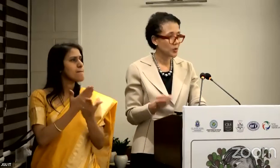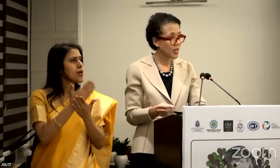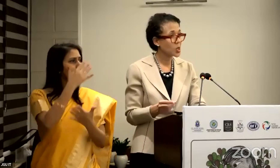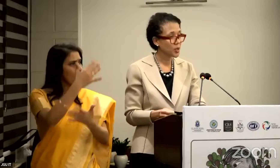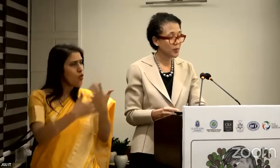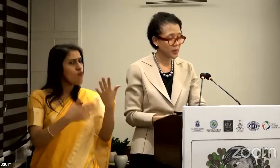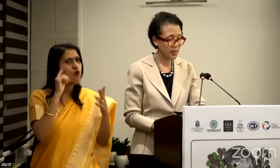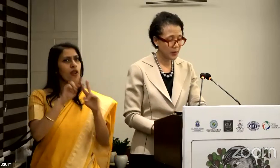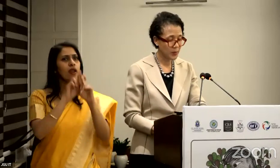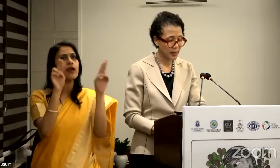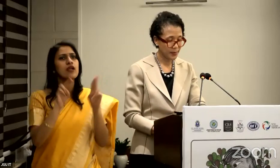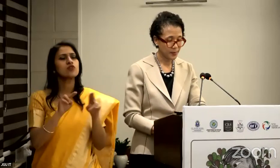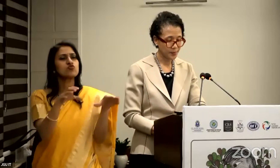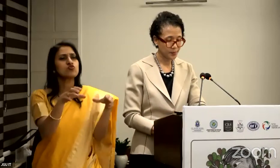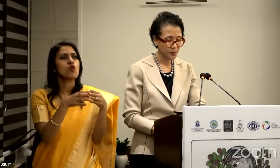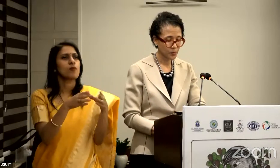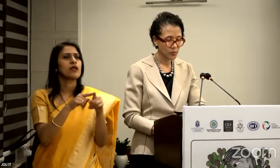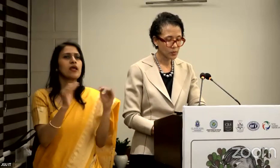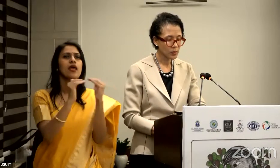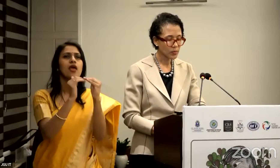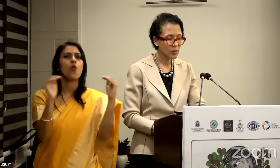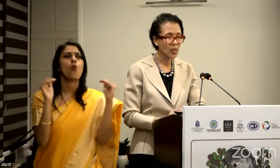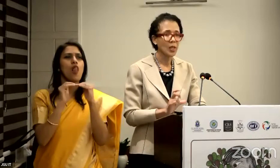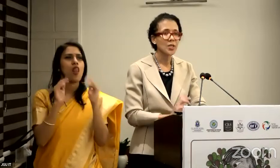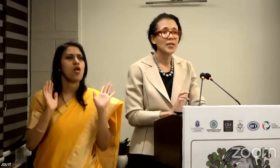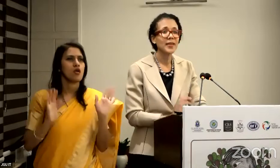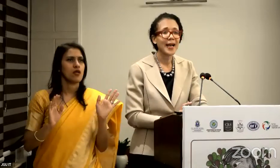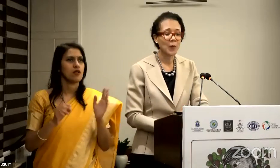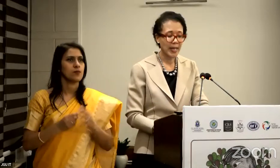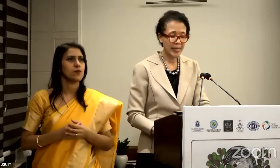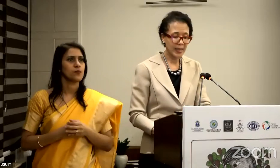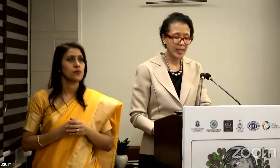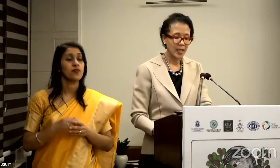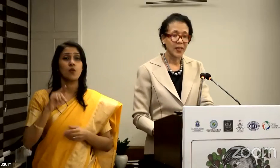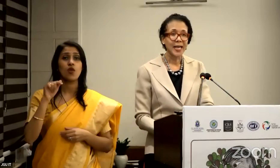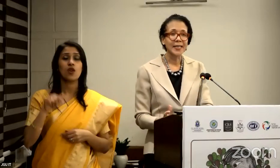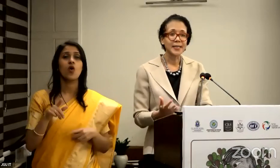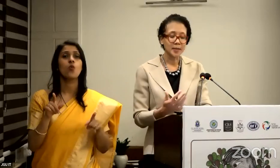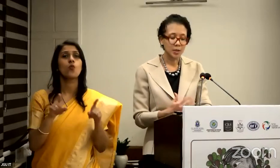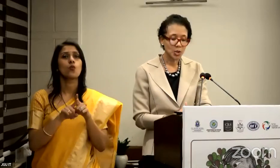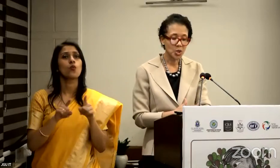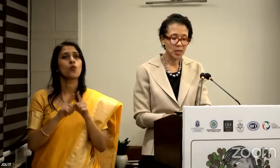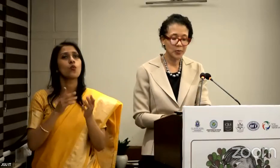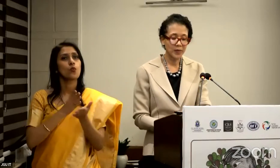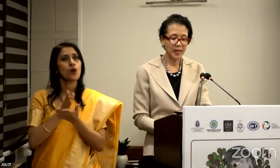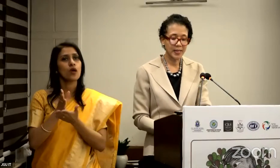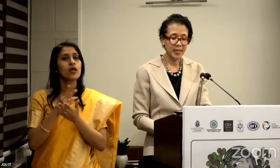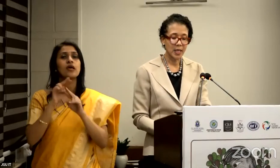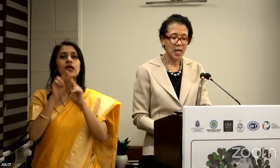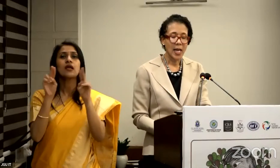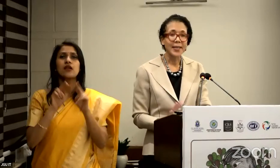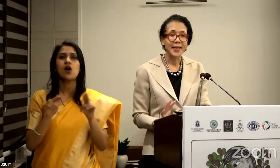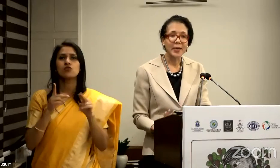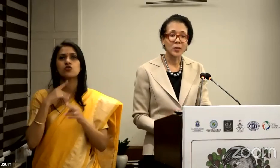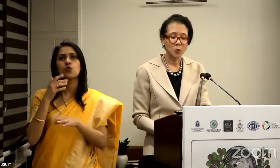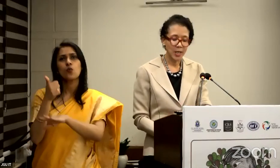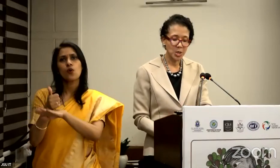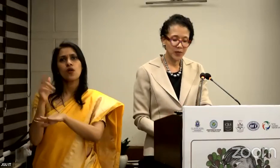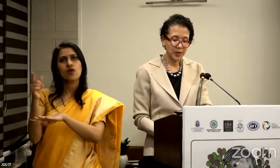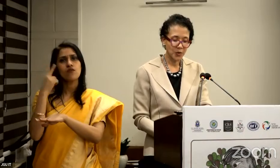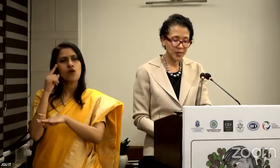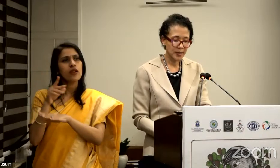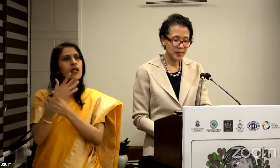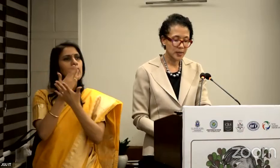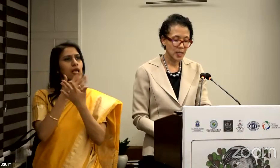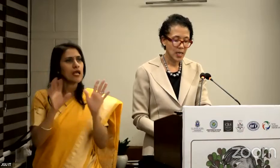of the international community equally. So in that way, the GATT institutionally reflected a narrow range